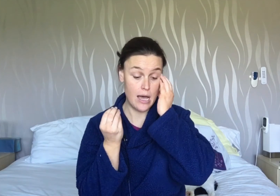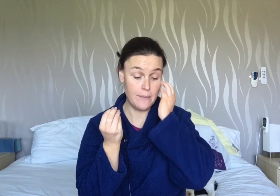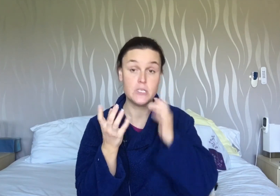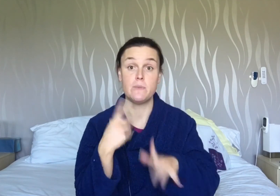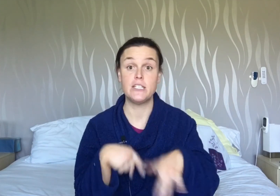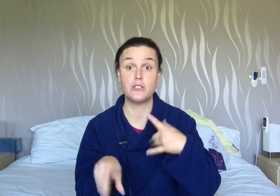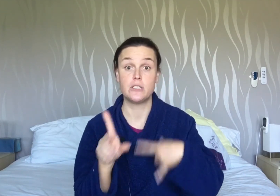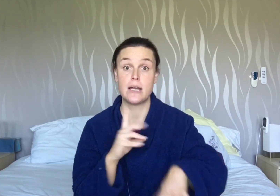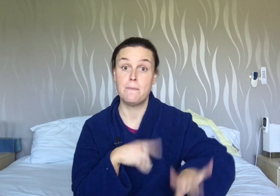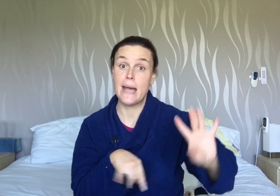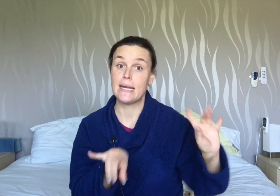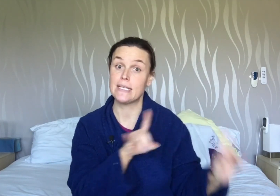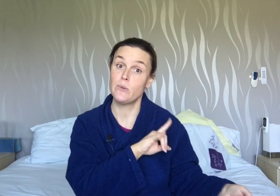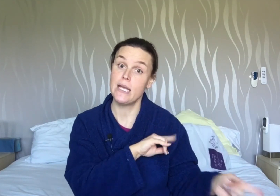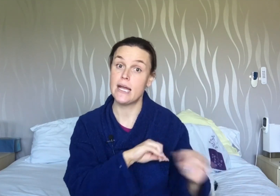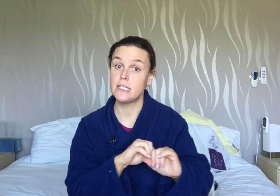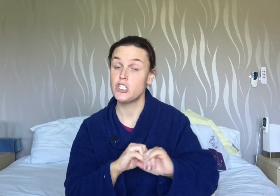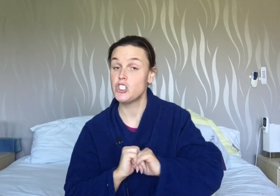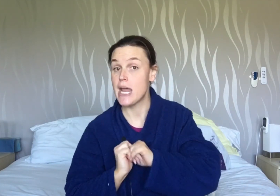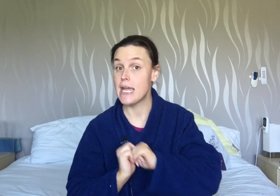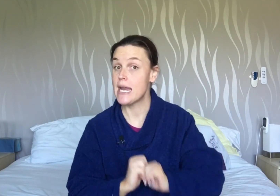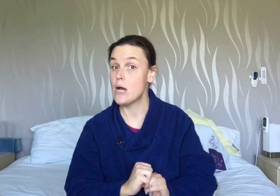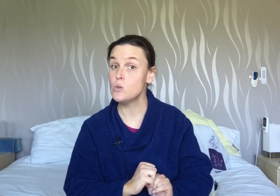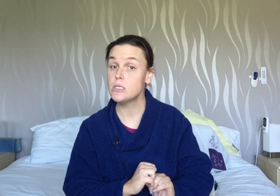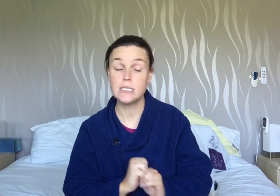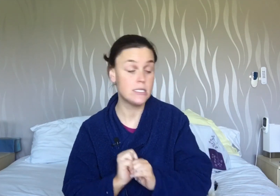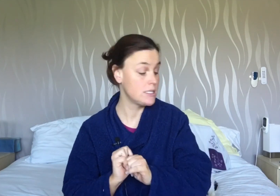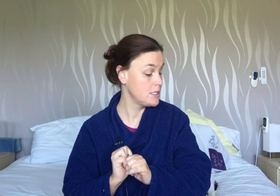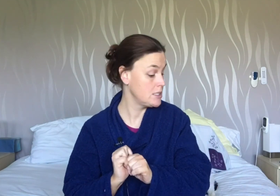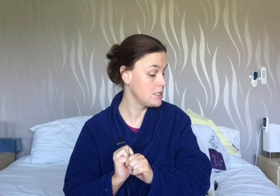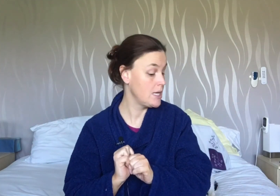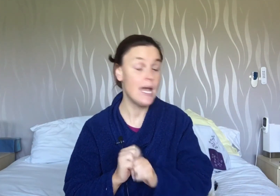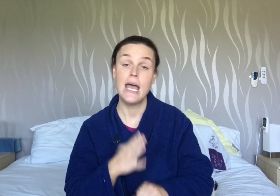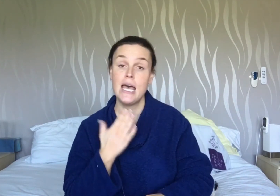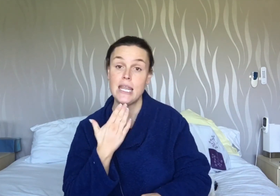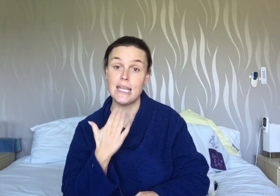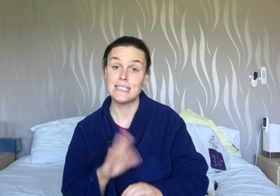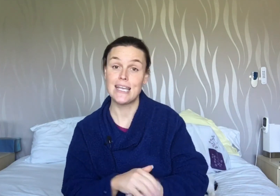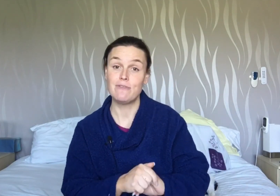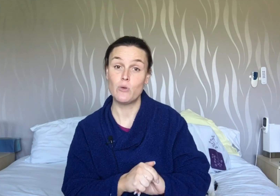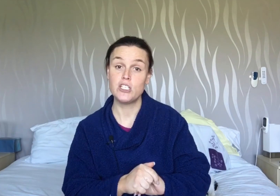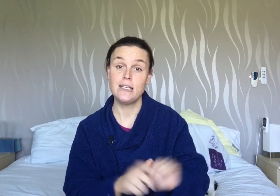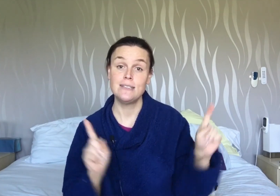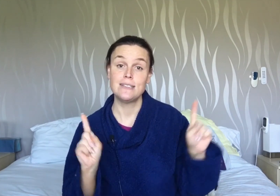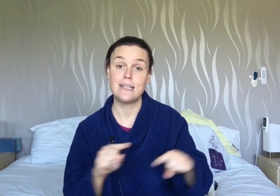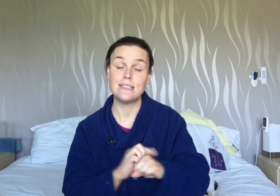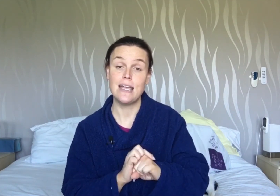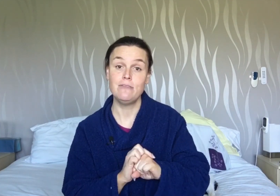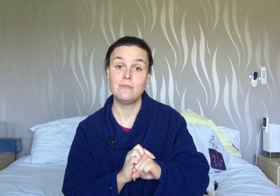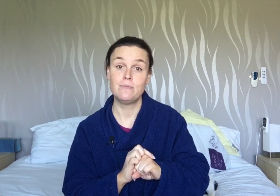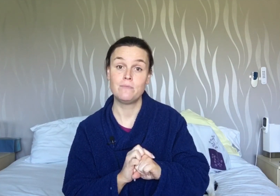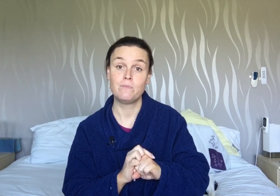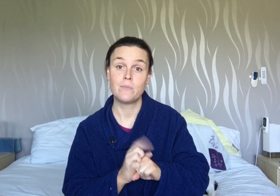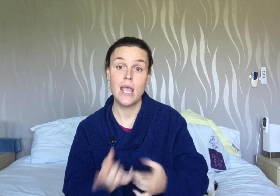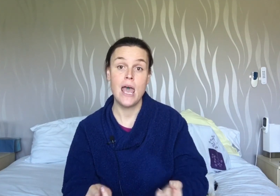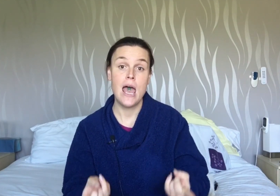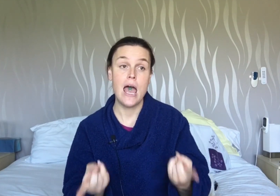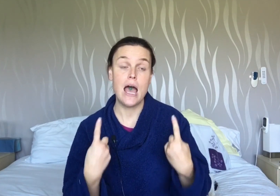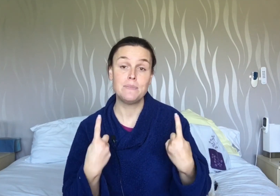So be sure to come back next week and check it out. Thanks again for watching. Stay safe.